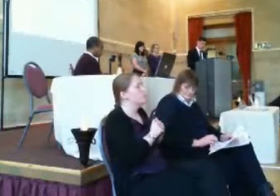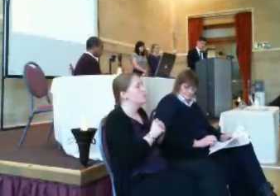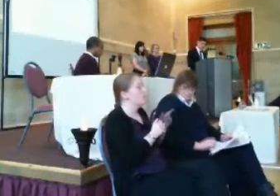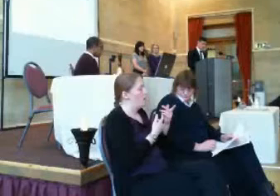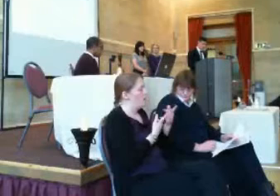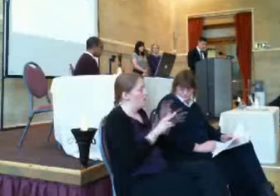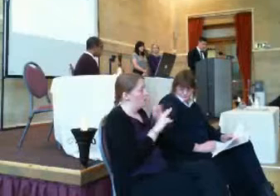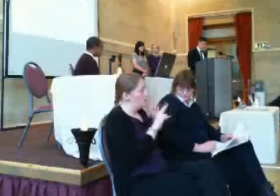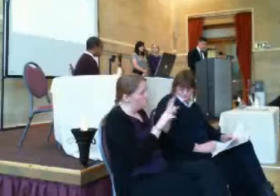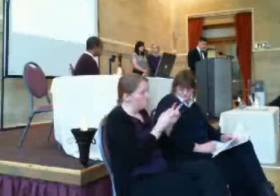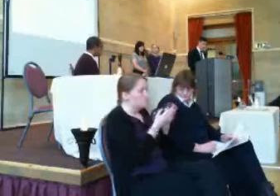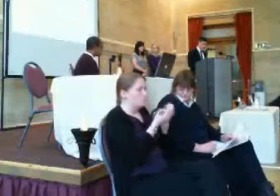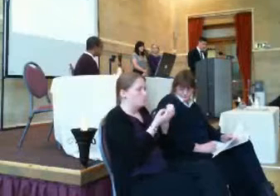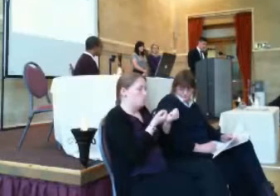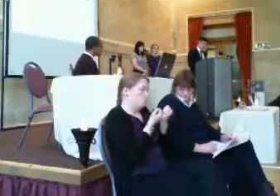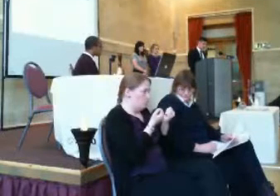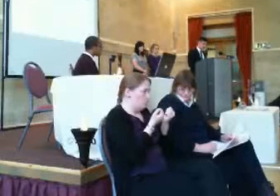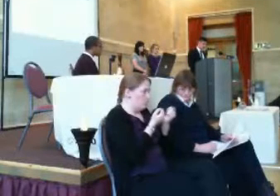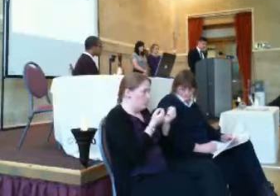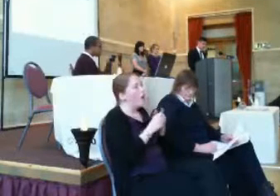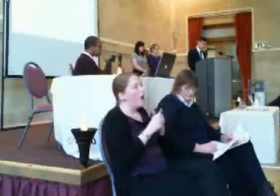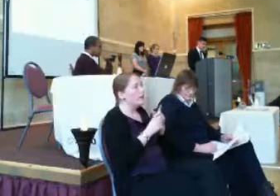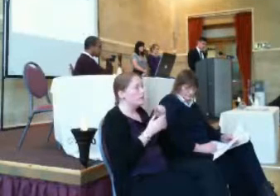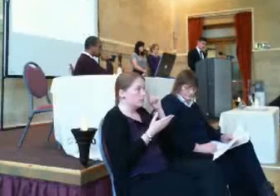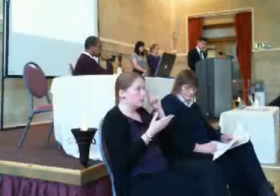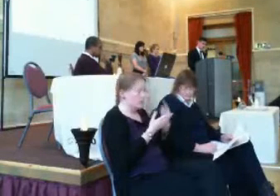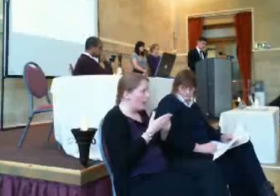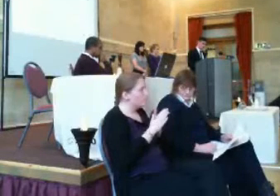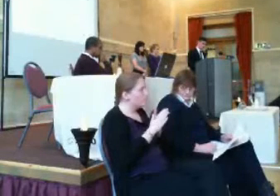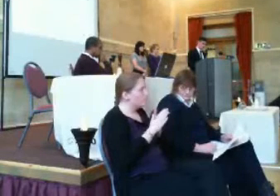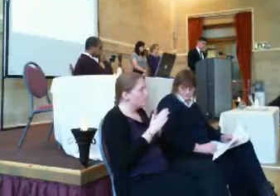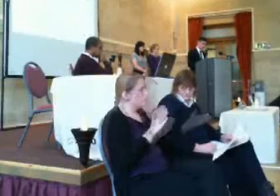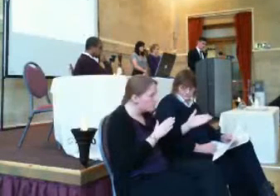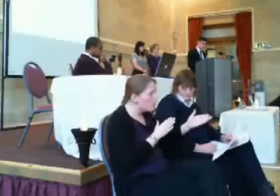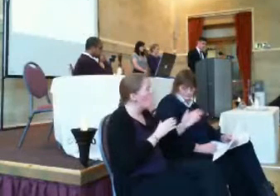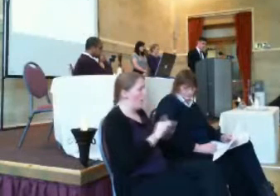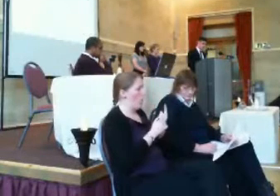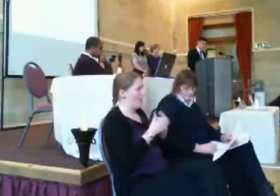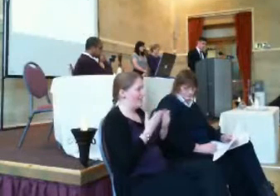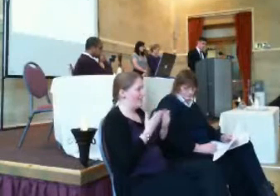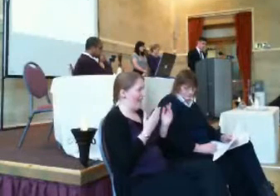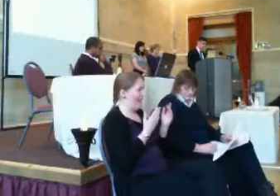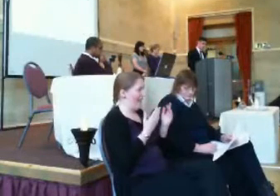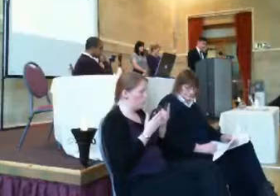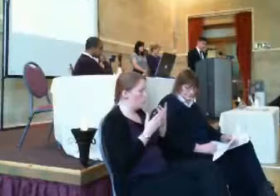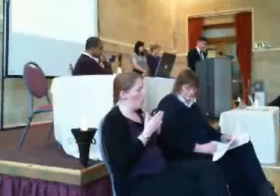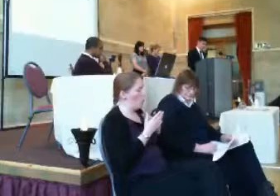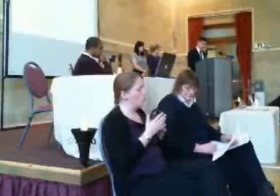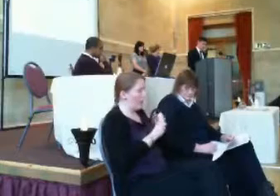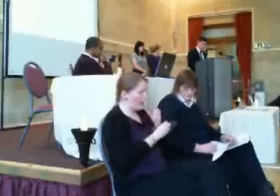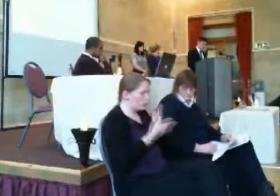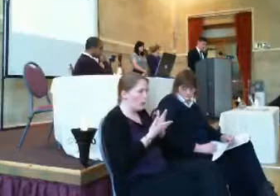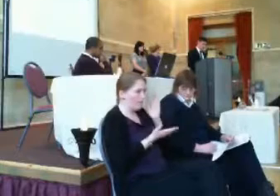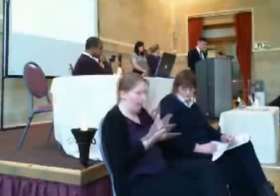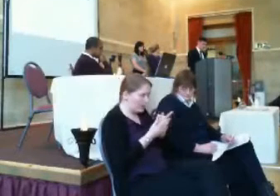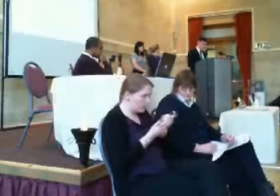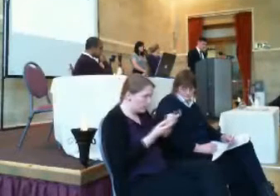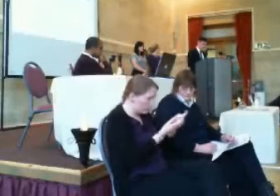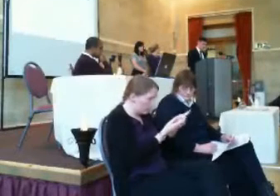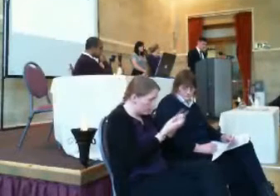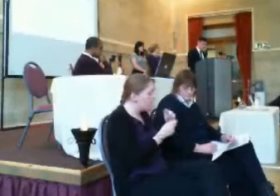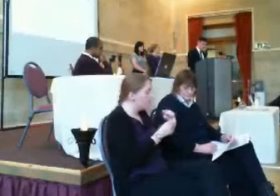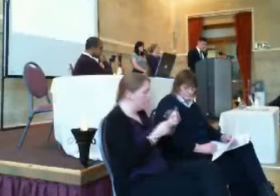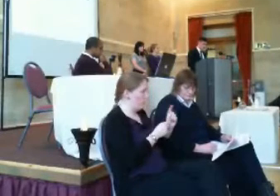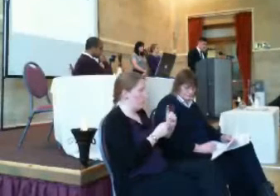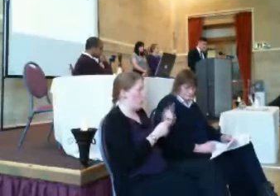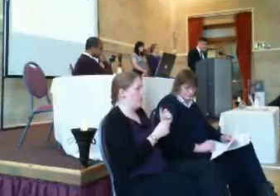Army. I had waited a day before going to the camp so that I could be absolutely sure of the facts now available. I find